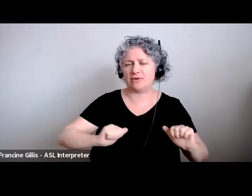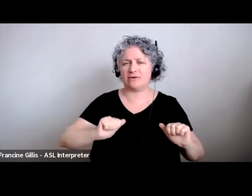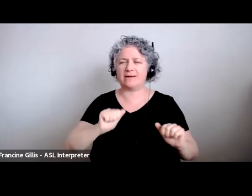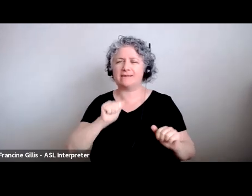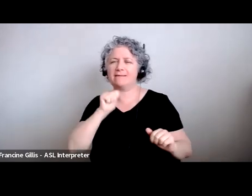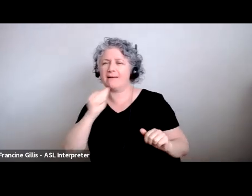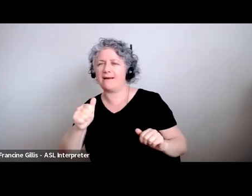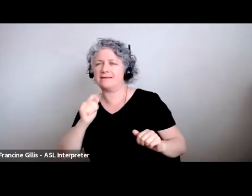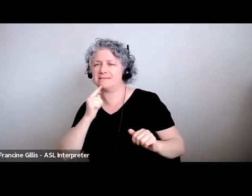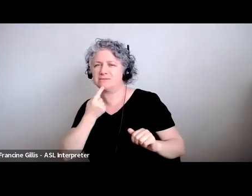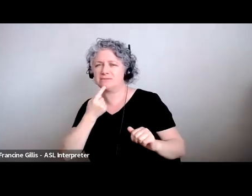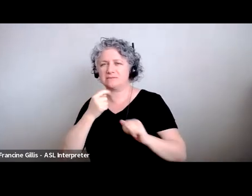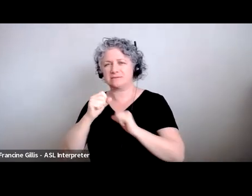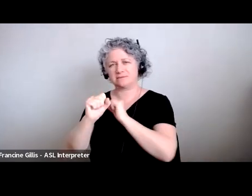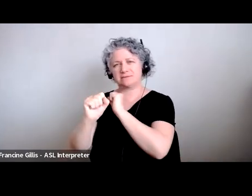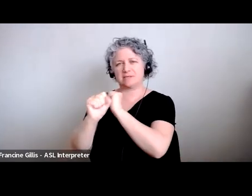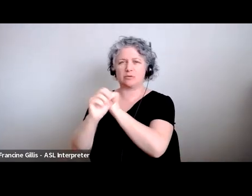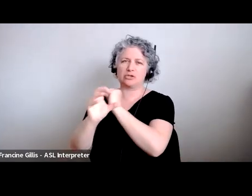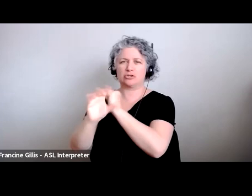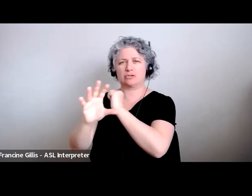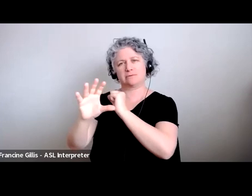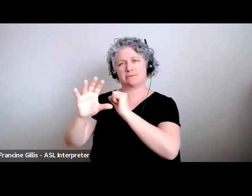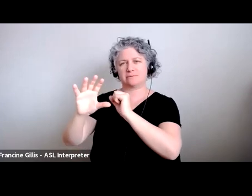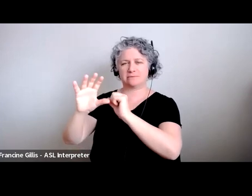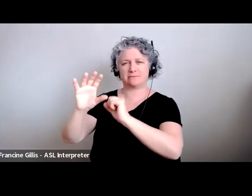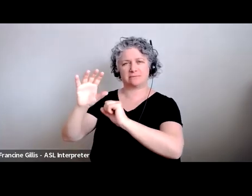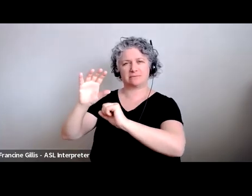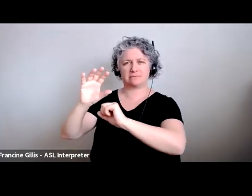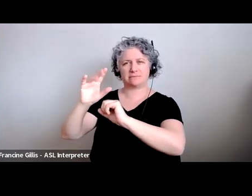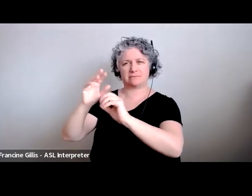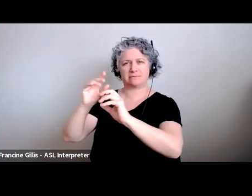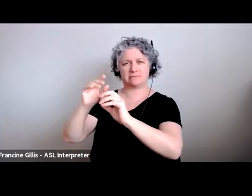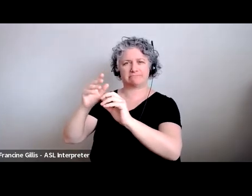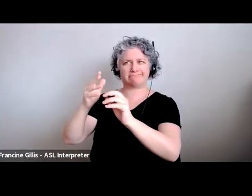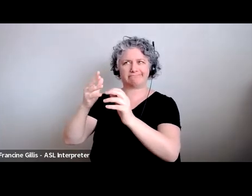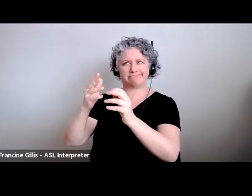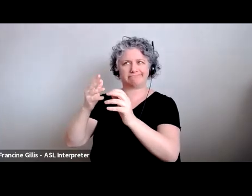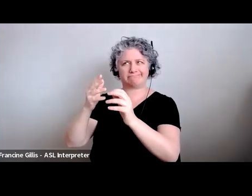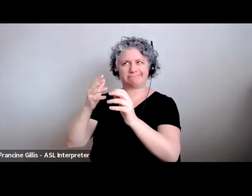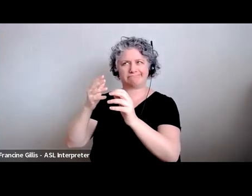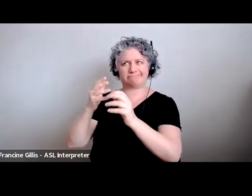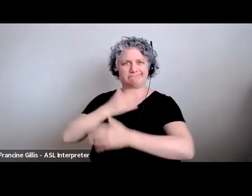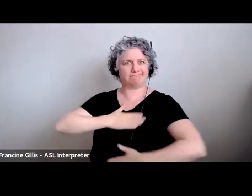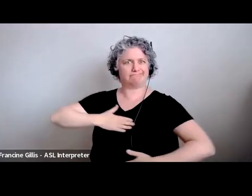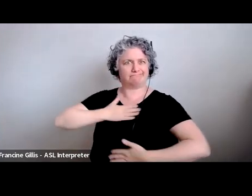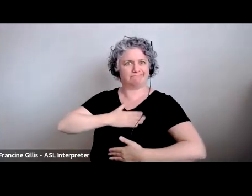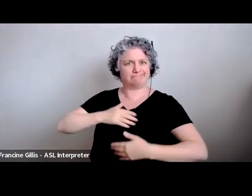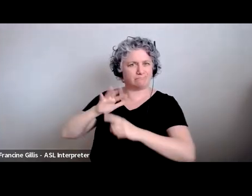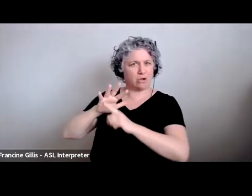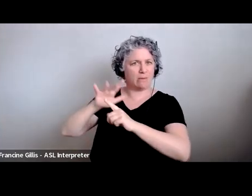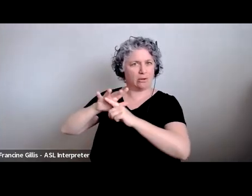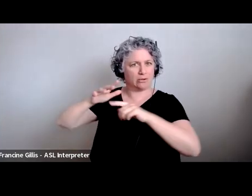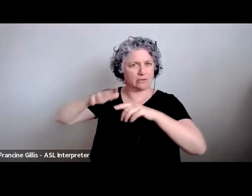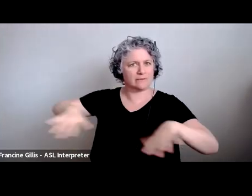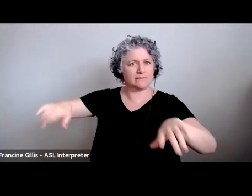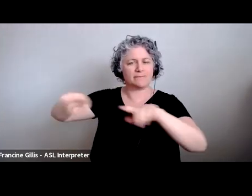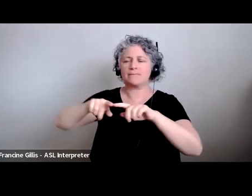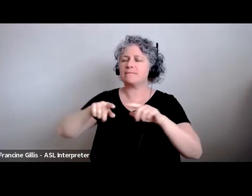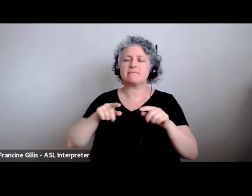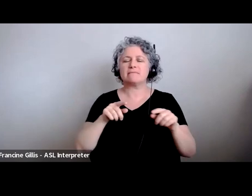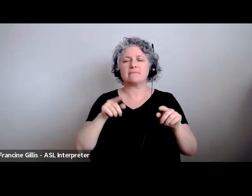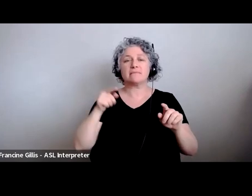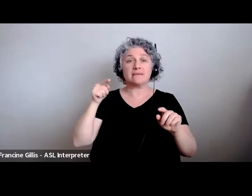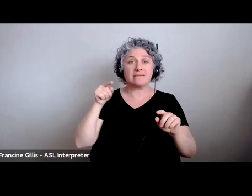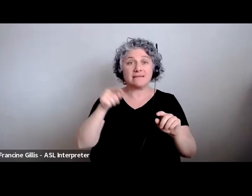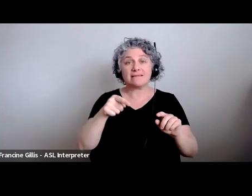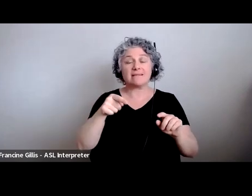or populist theater. I think we really have to be listening to our audiences and meet them where